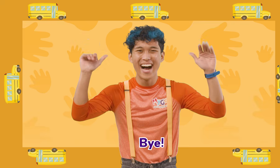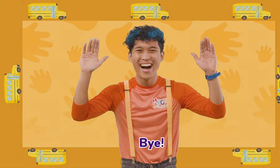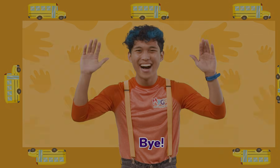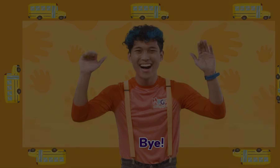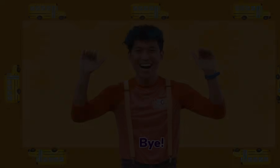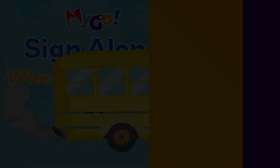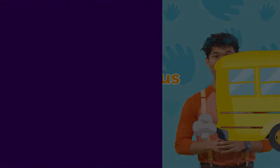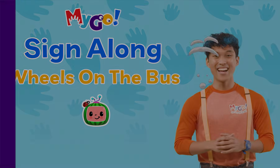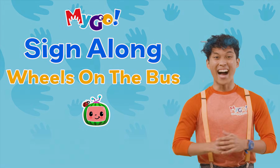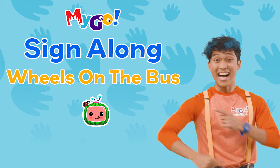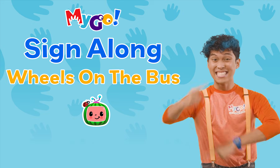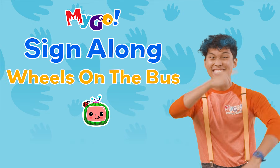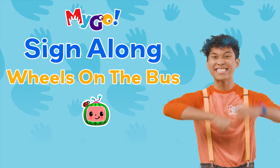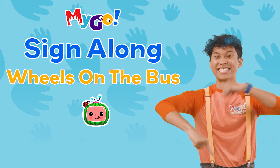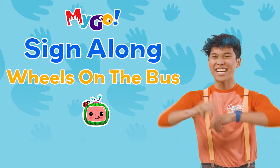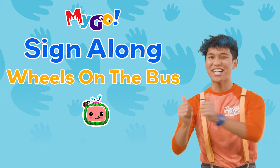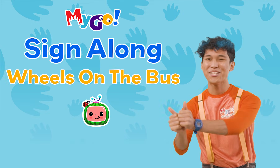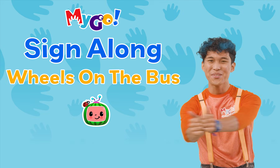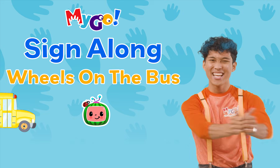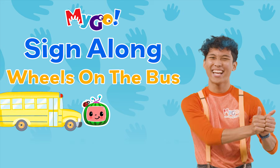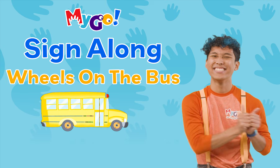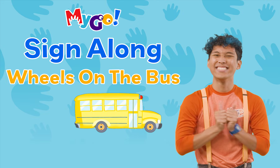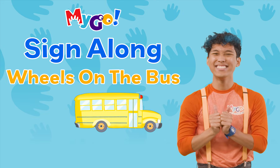Bye! Sign along.